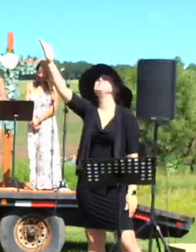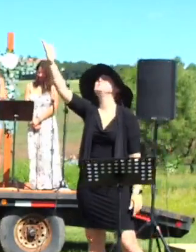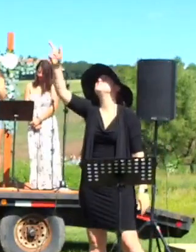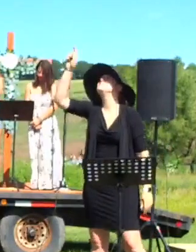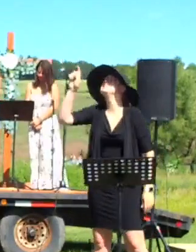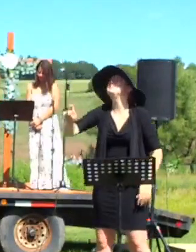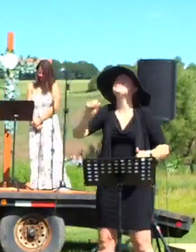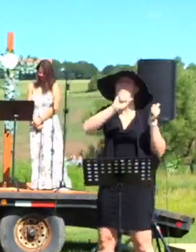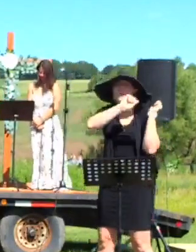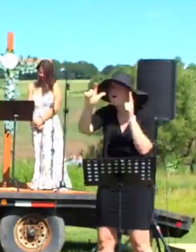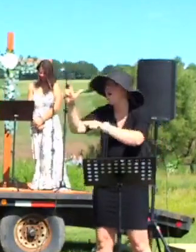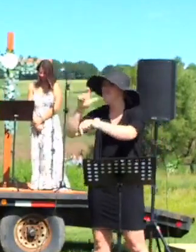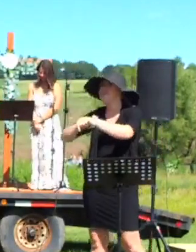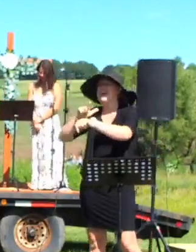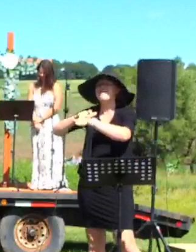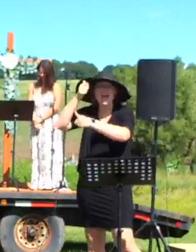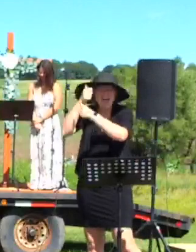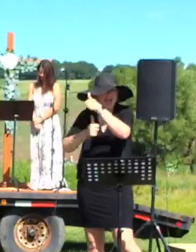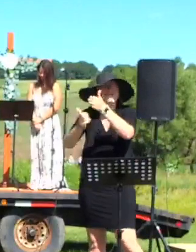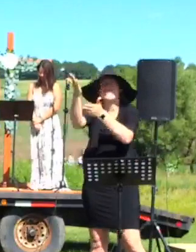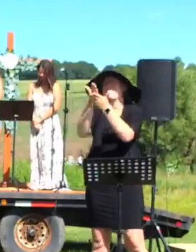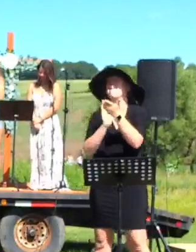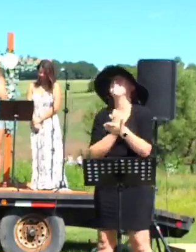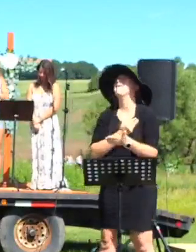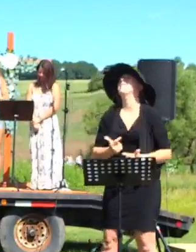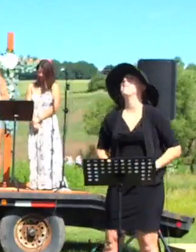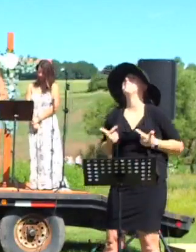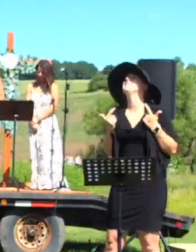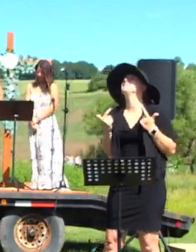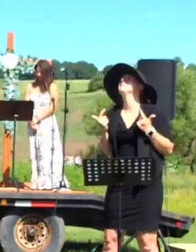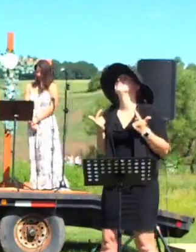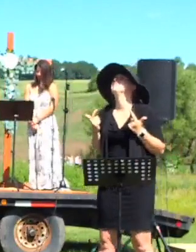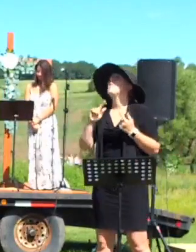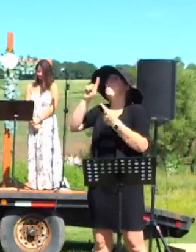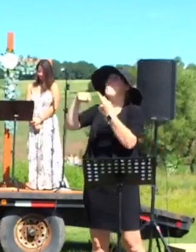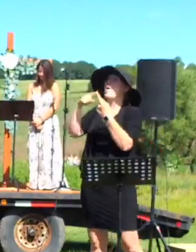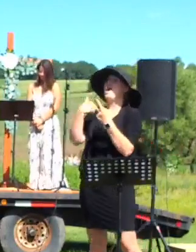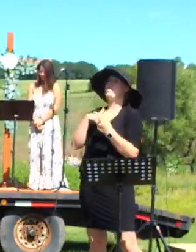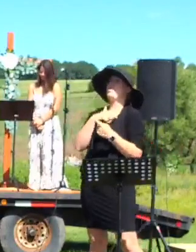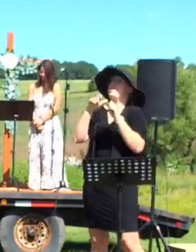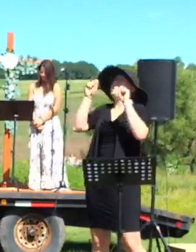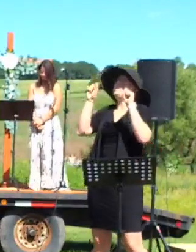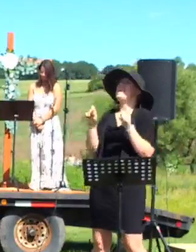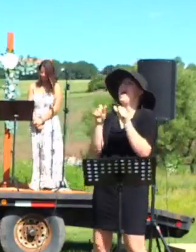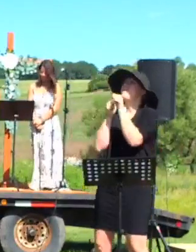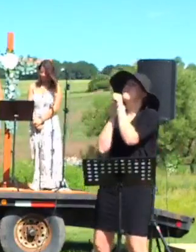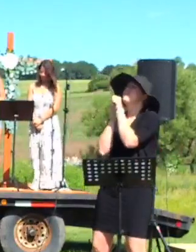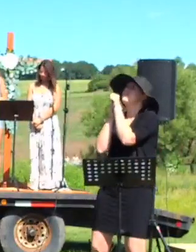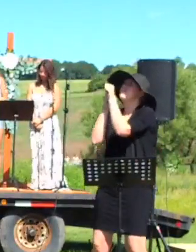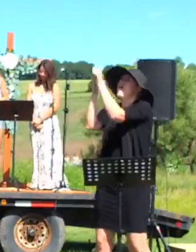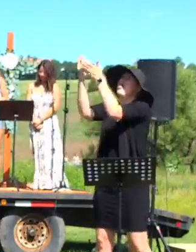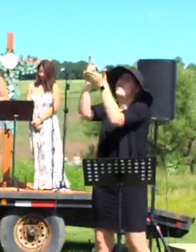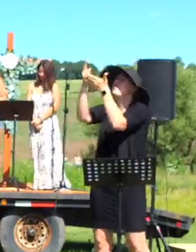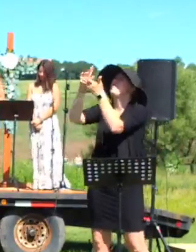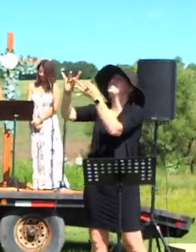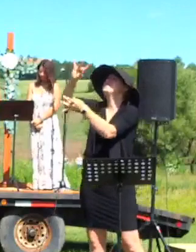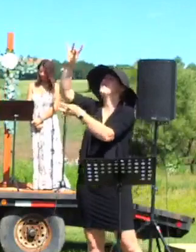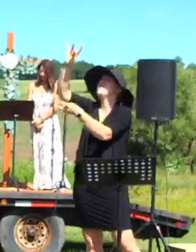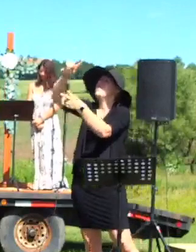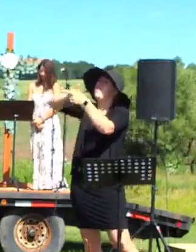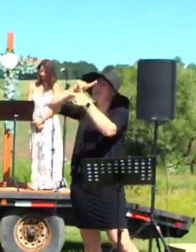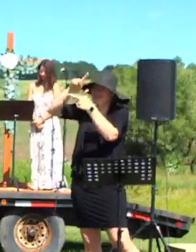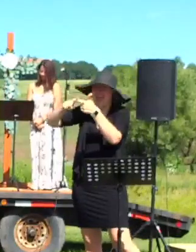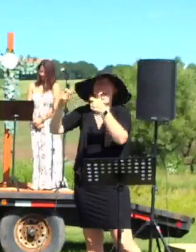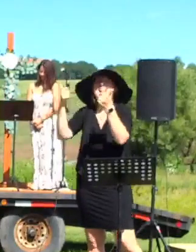all aspects of our life. We know that when we are able to be led by the Holy Spirit,